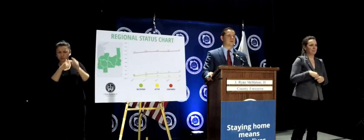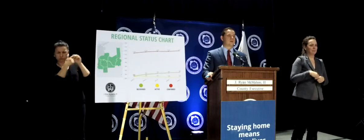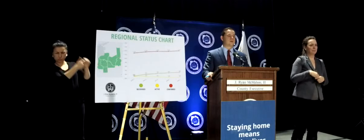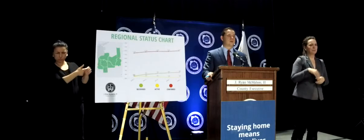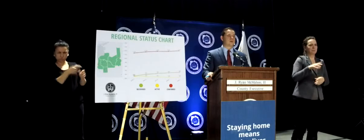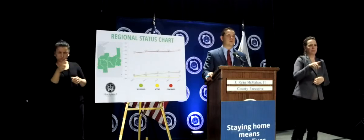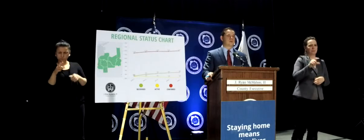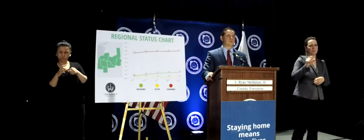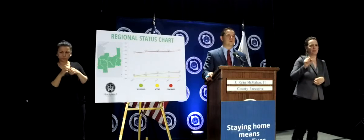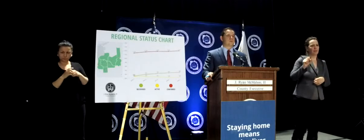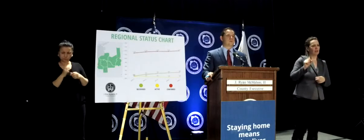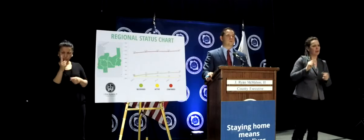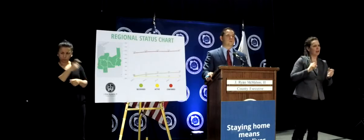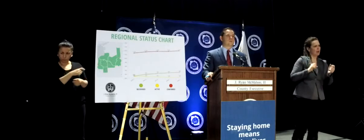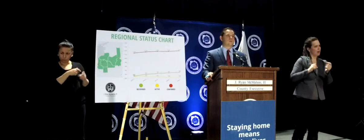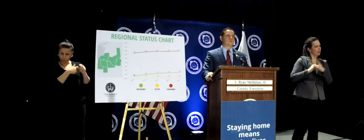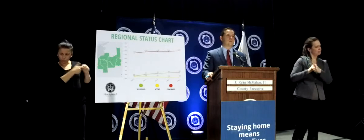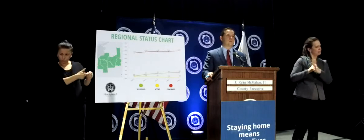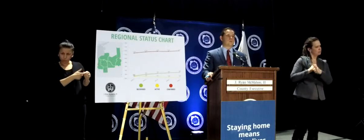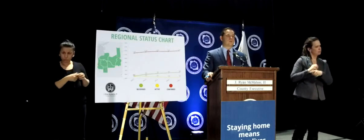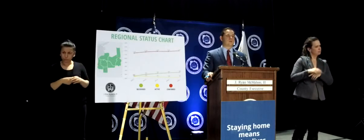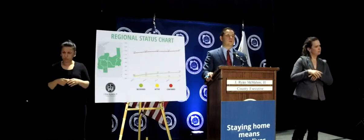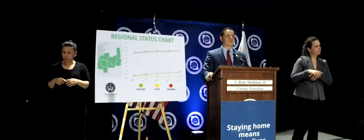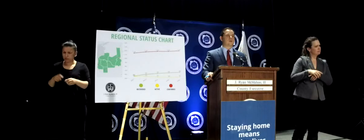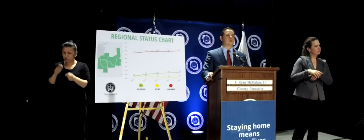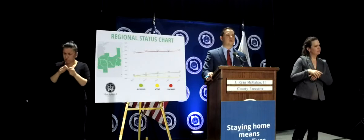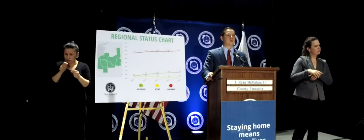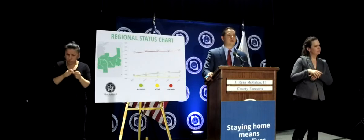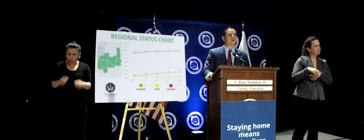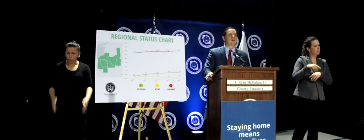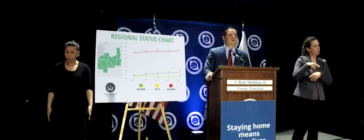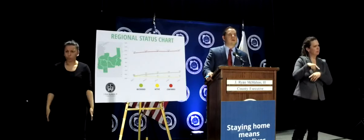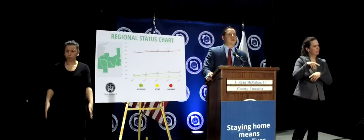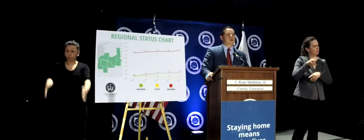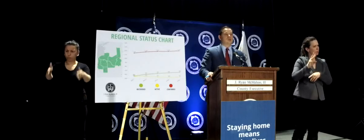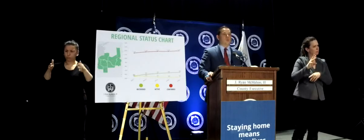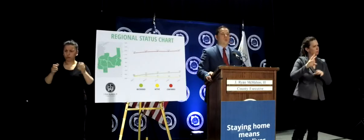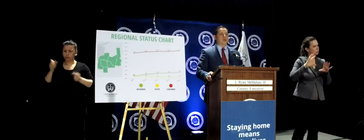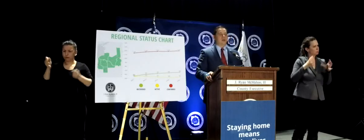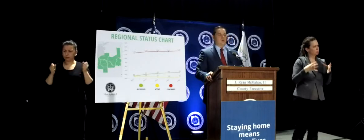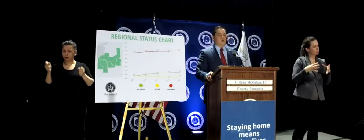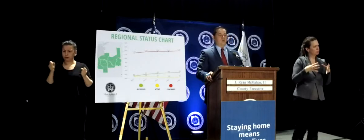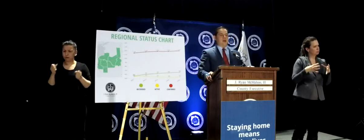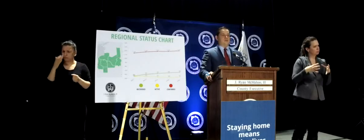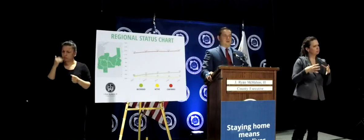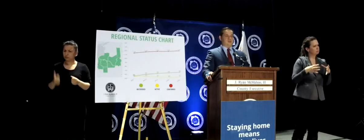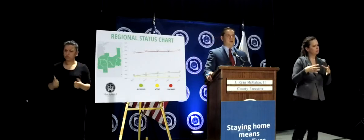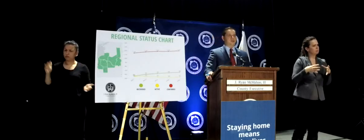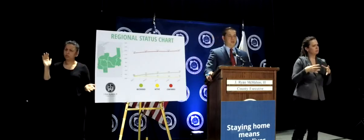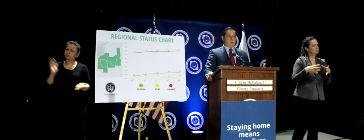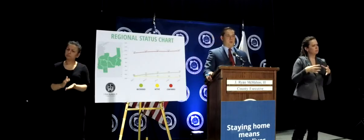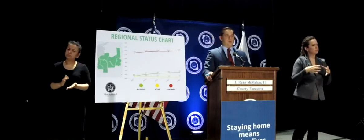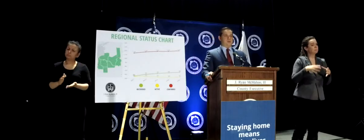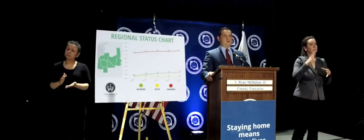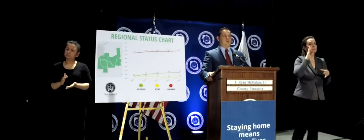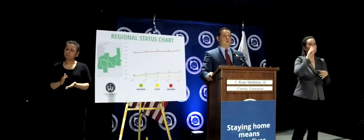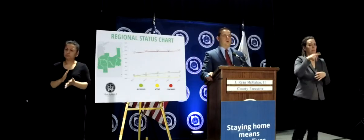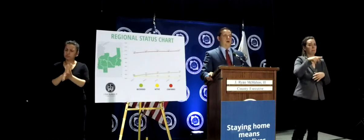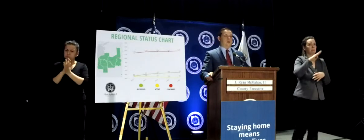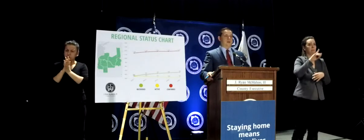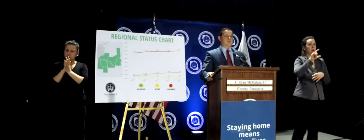and things, but are they also limited because of the coronavirus with what they can do too? So what we have is our DOT